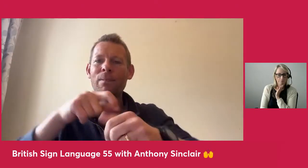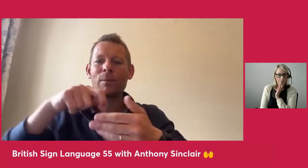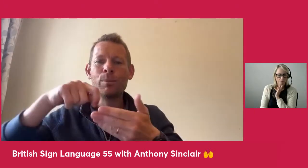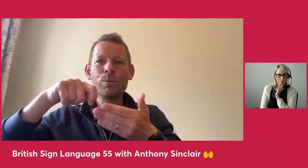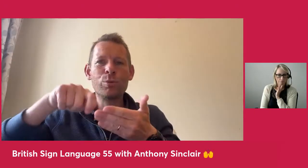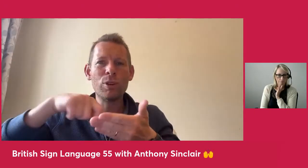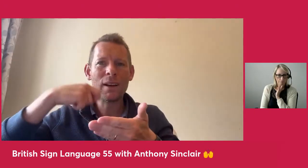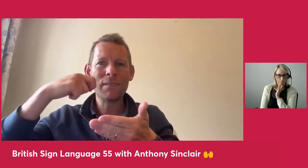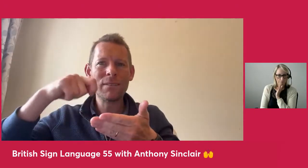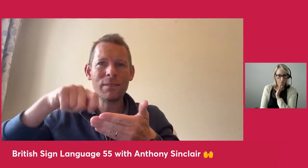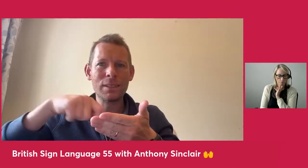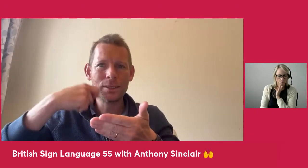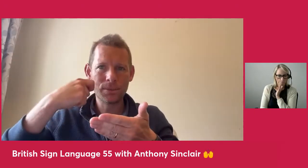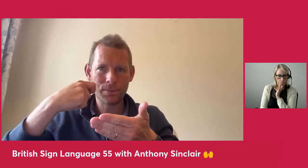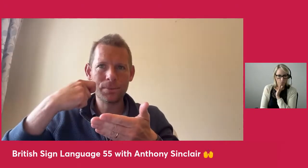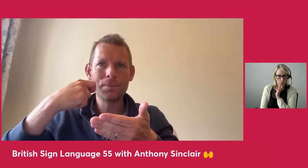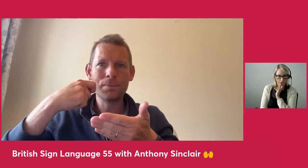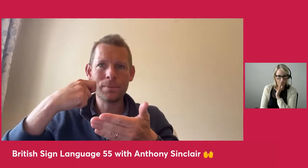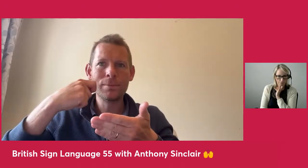time,